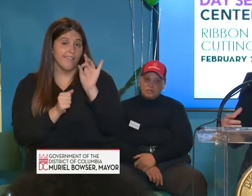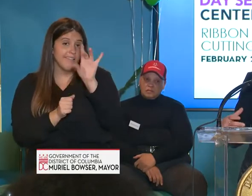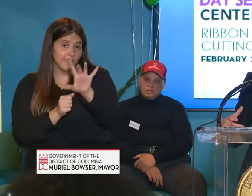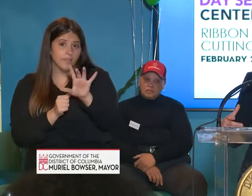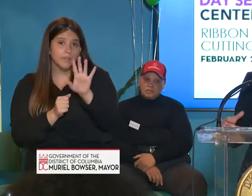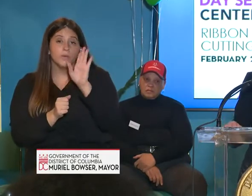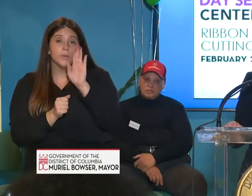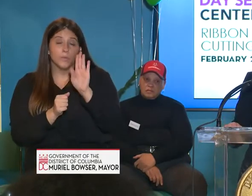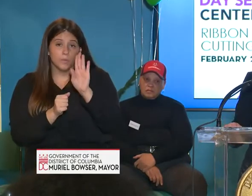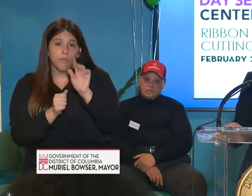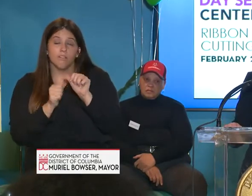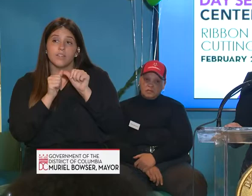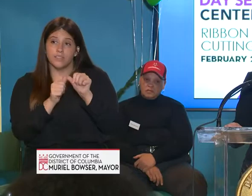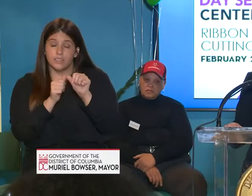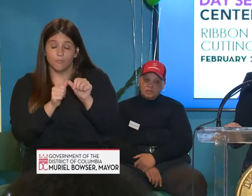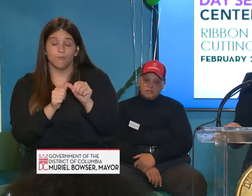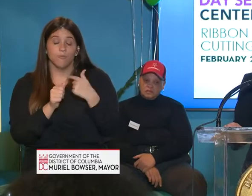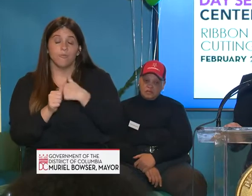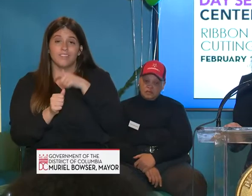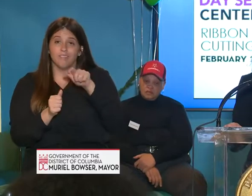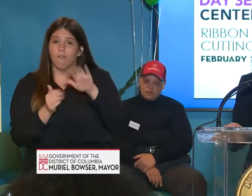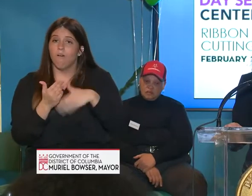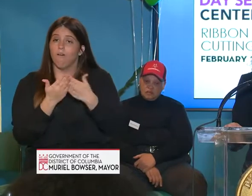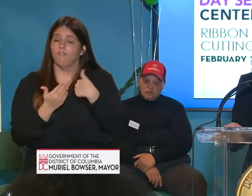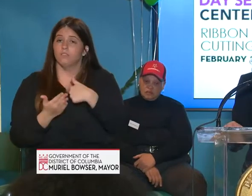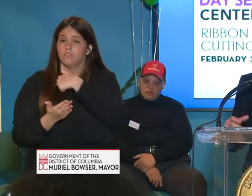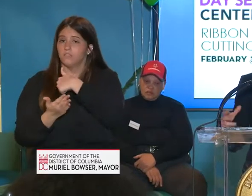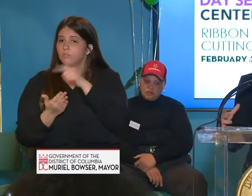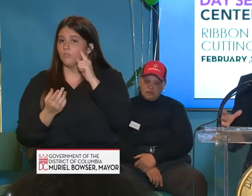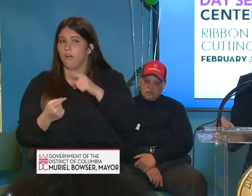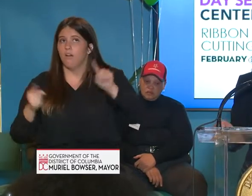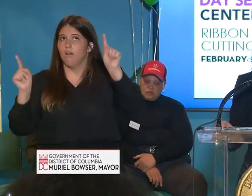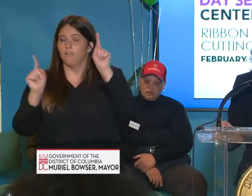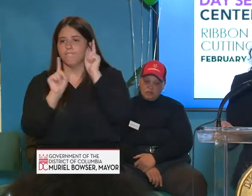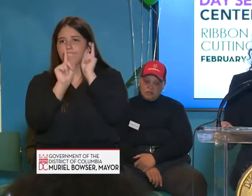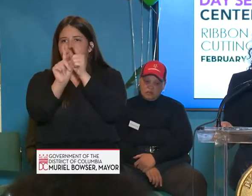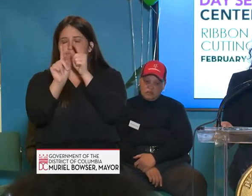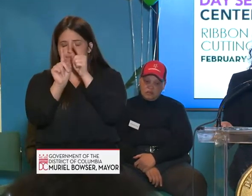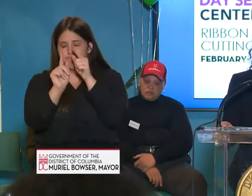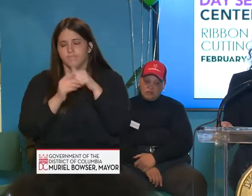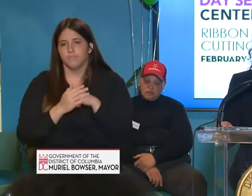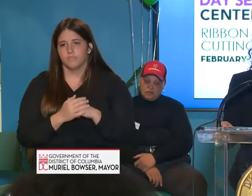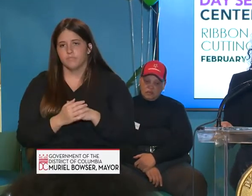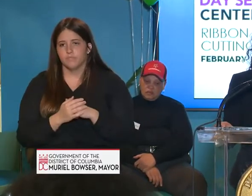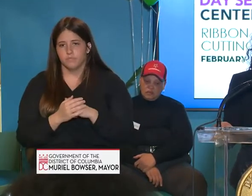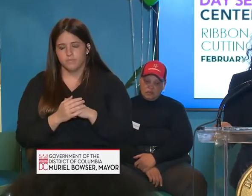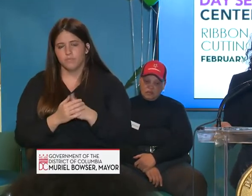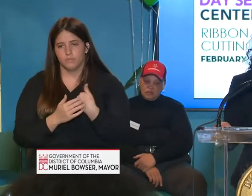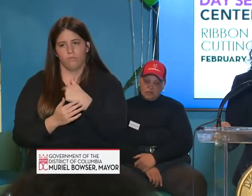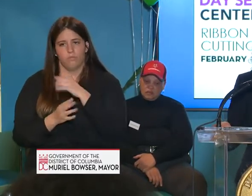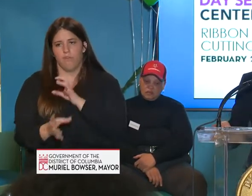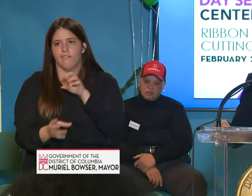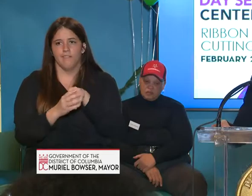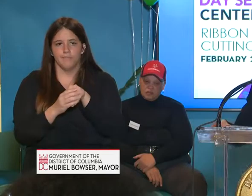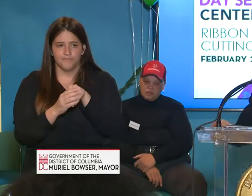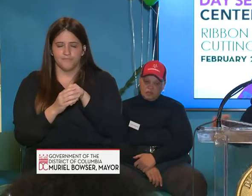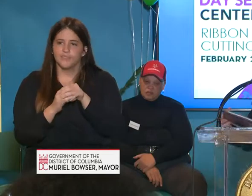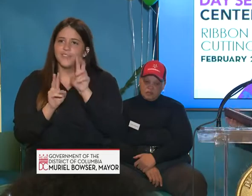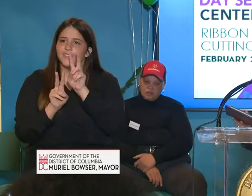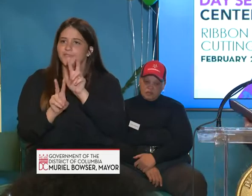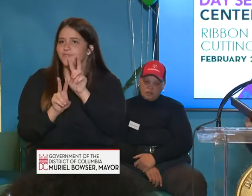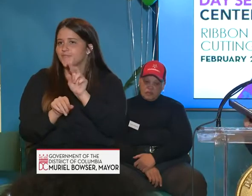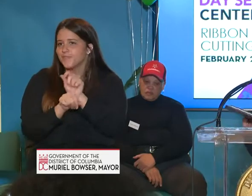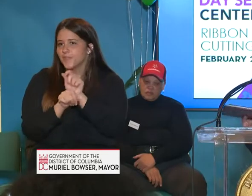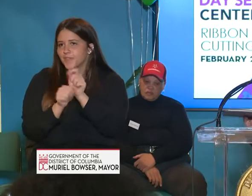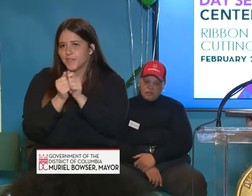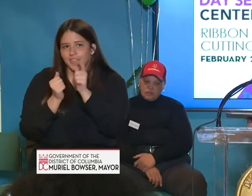that it will continue to take all of us to achieve this amazing vision and mission that we are all a part of. And I look forward to working